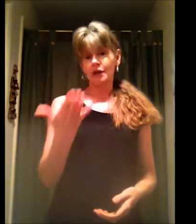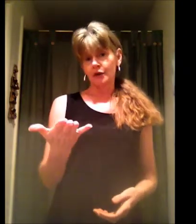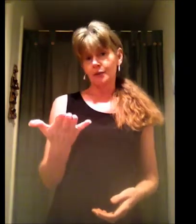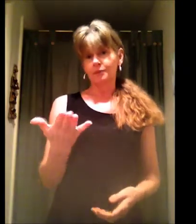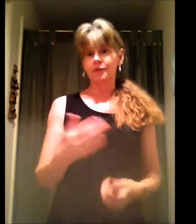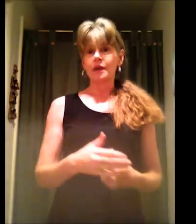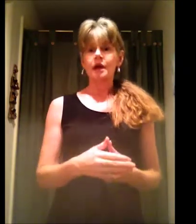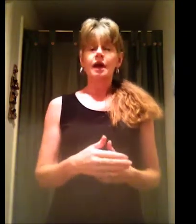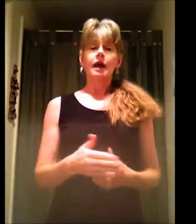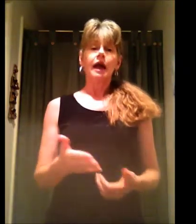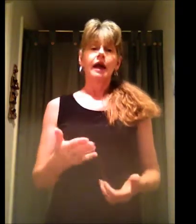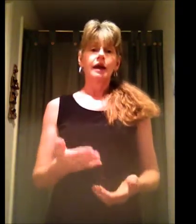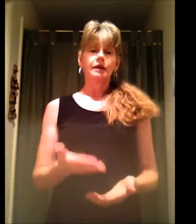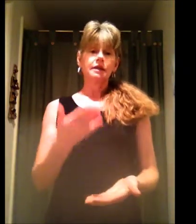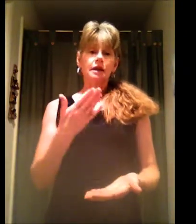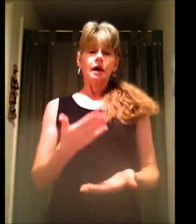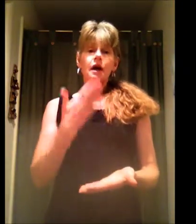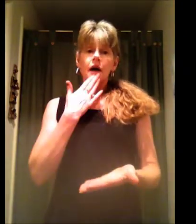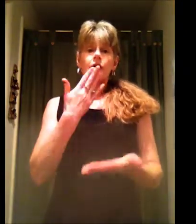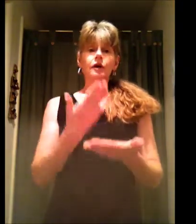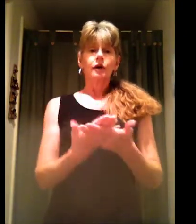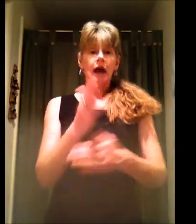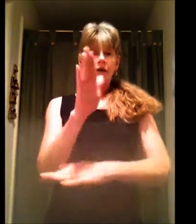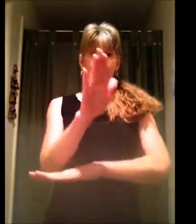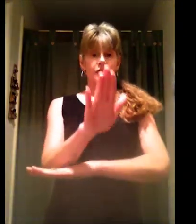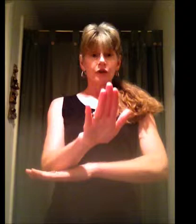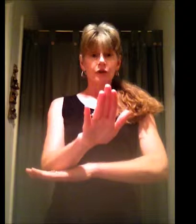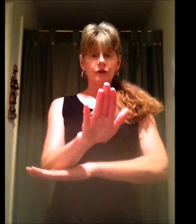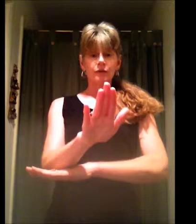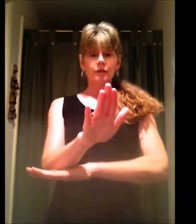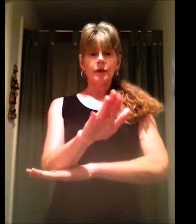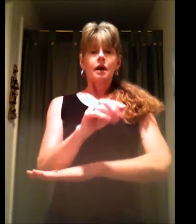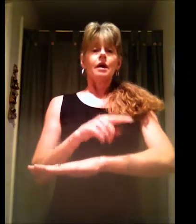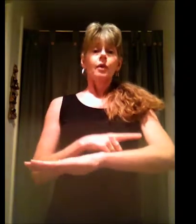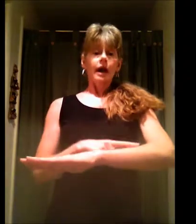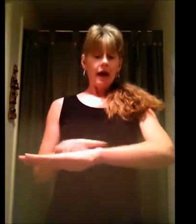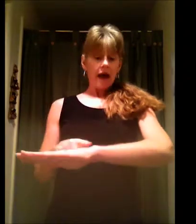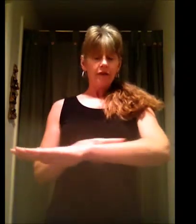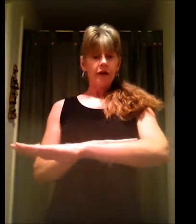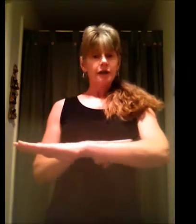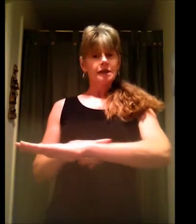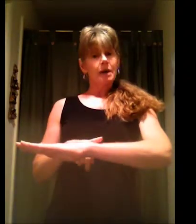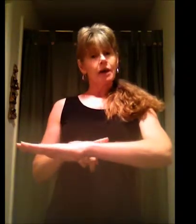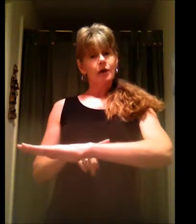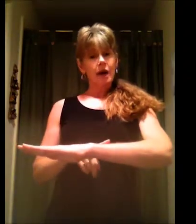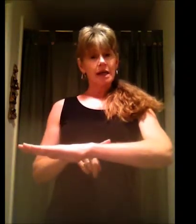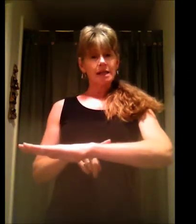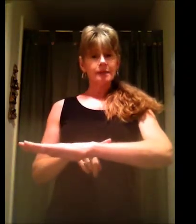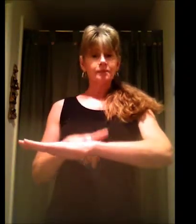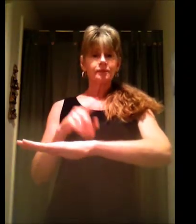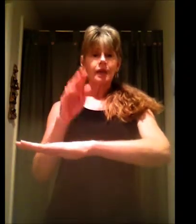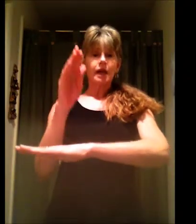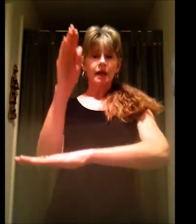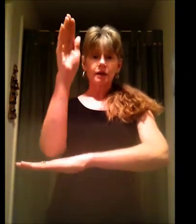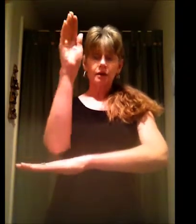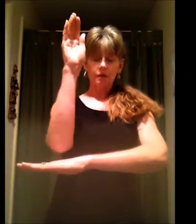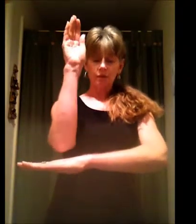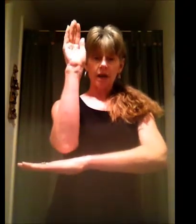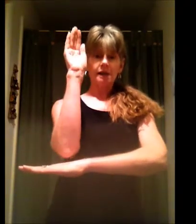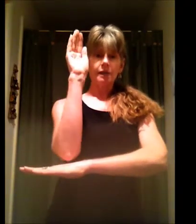you. And good afternoon. What I have here is my horizon, and the best way to